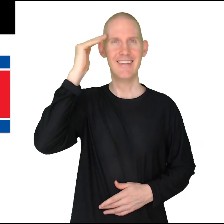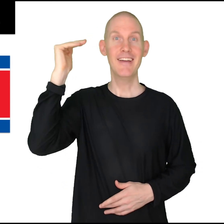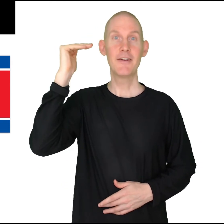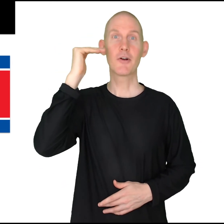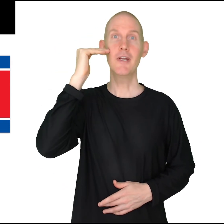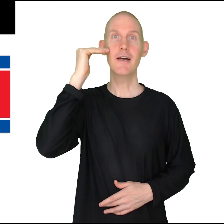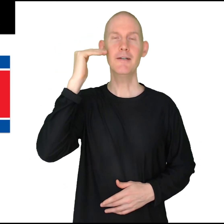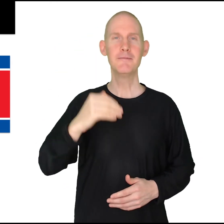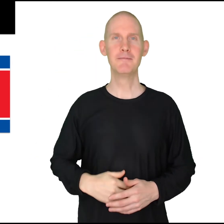Korea,